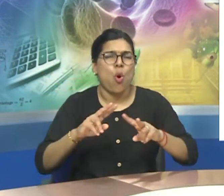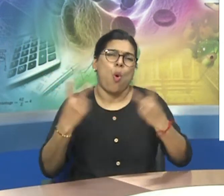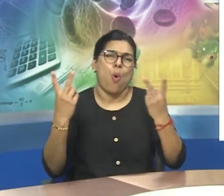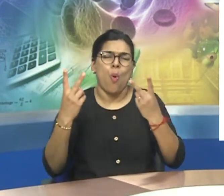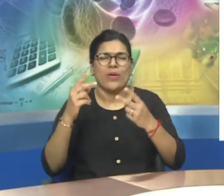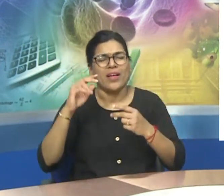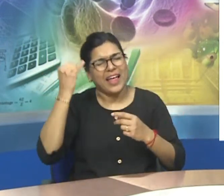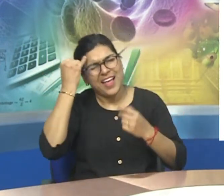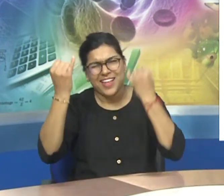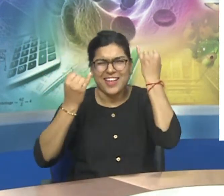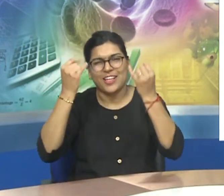small plant in that